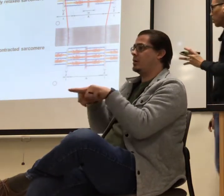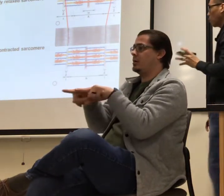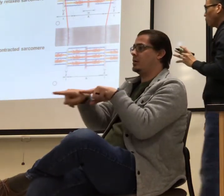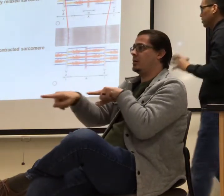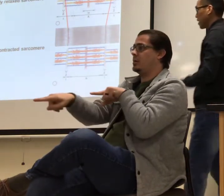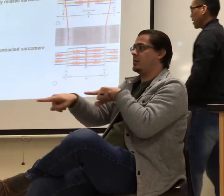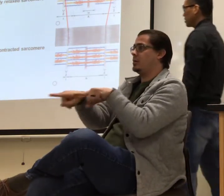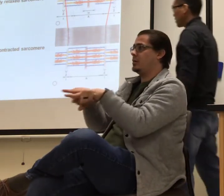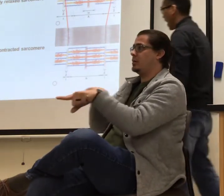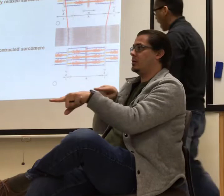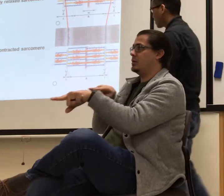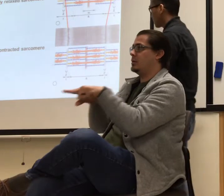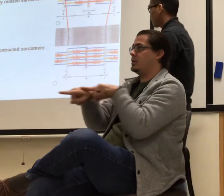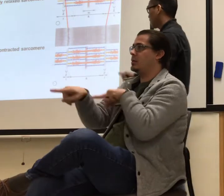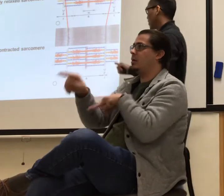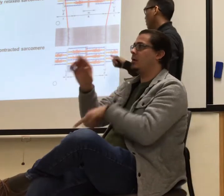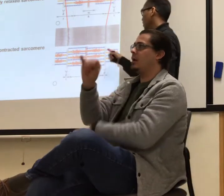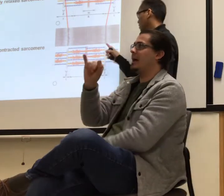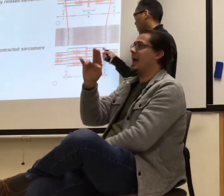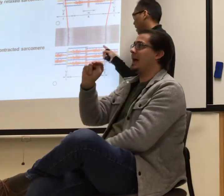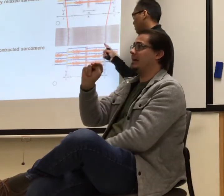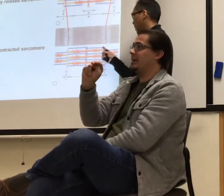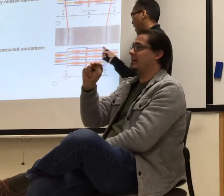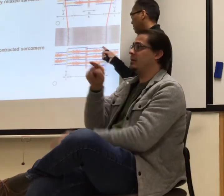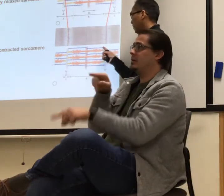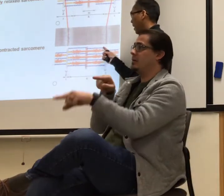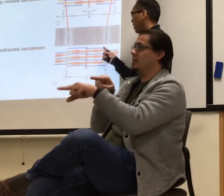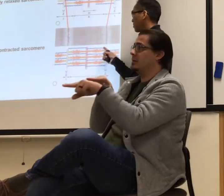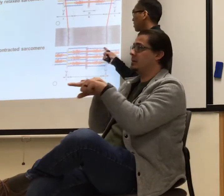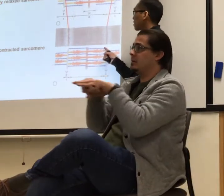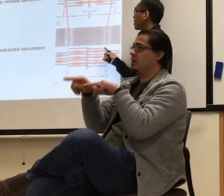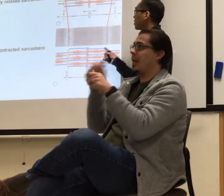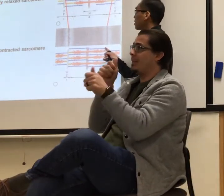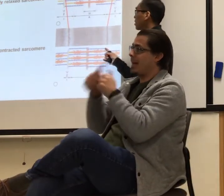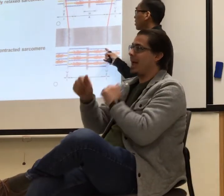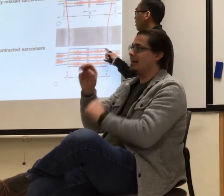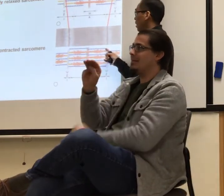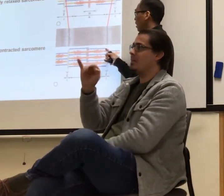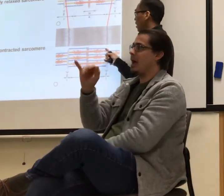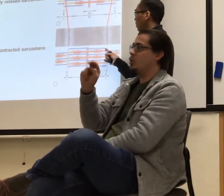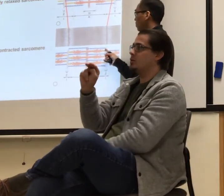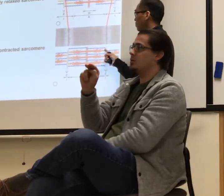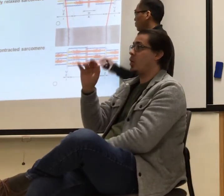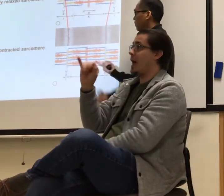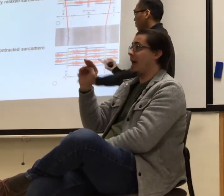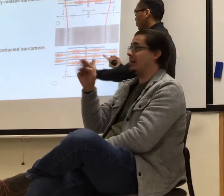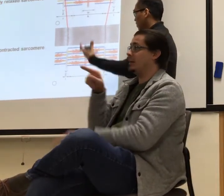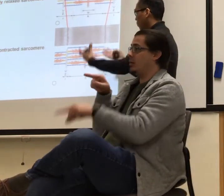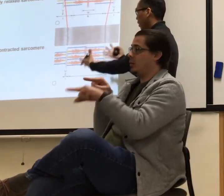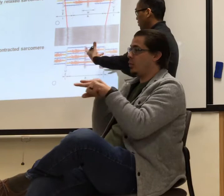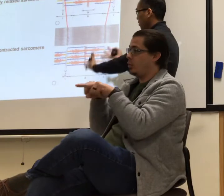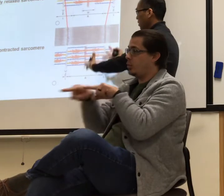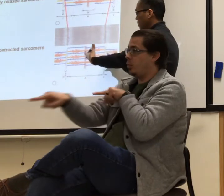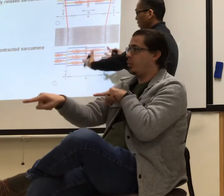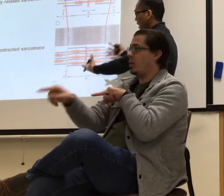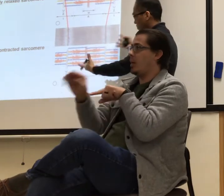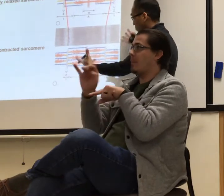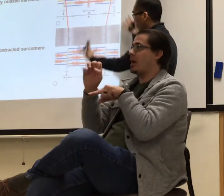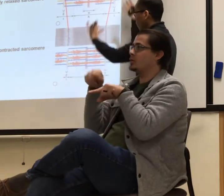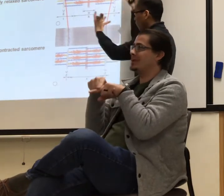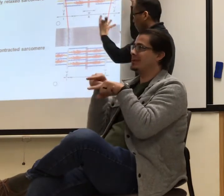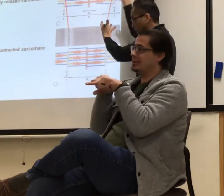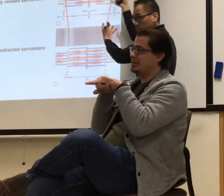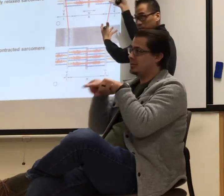another. What we say is the actin slides past the myosin. So there's different ways you can